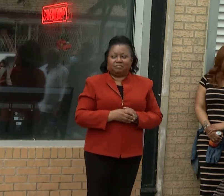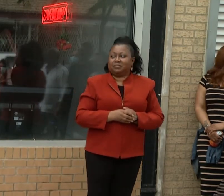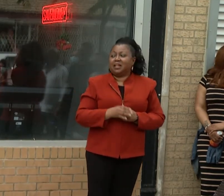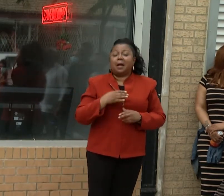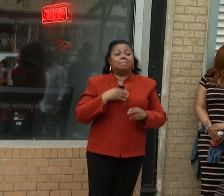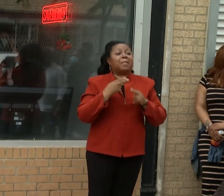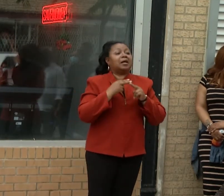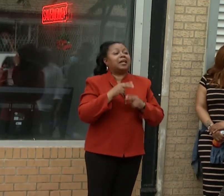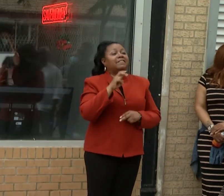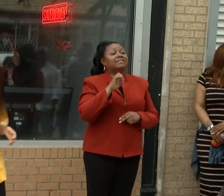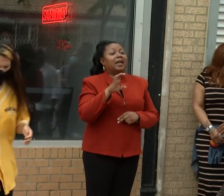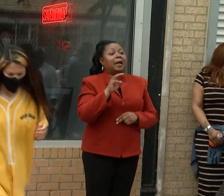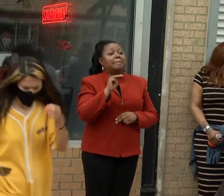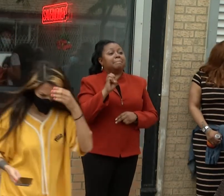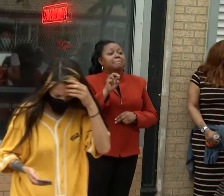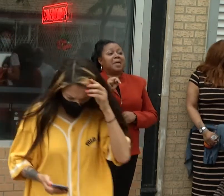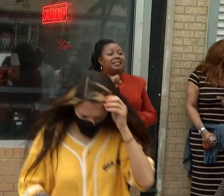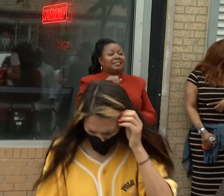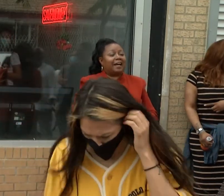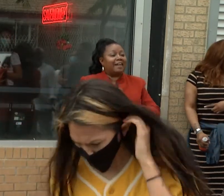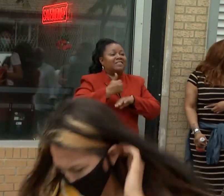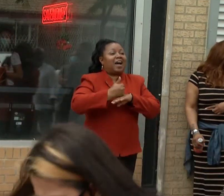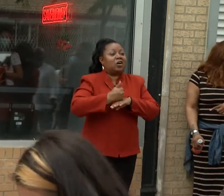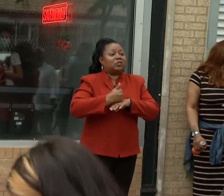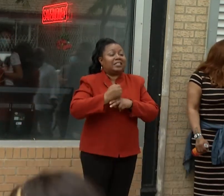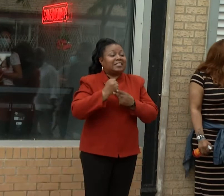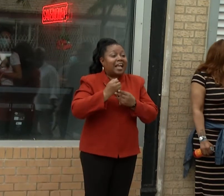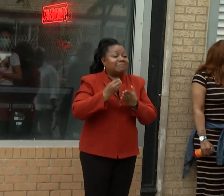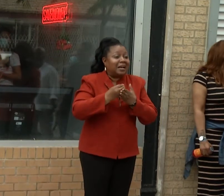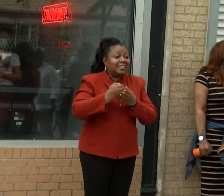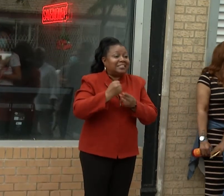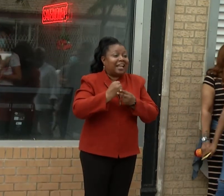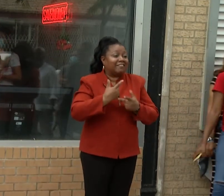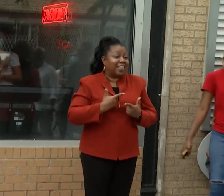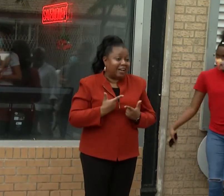My name is Vic Mensa, founder of Save Money, Save Life,